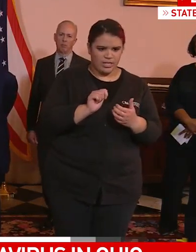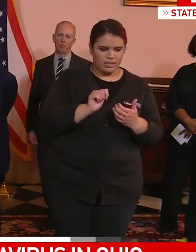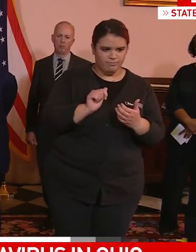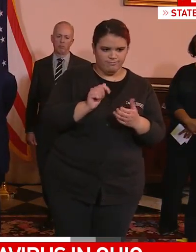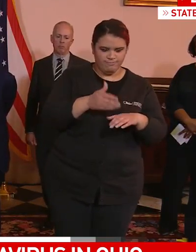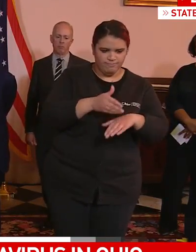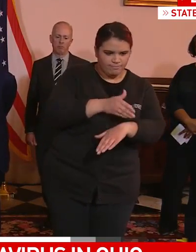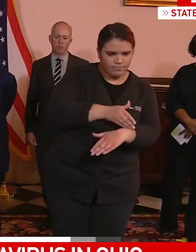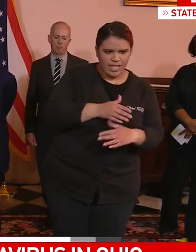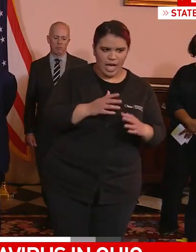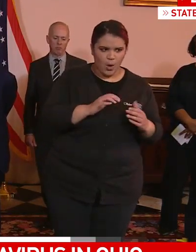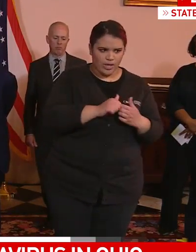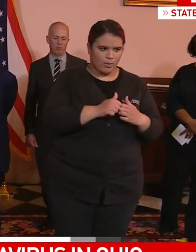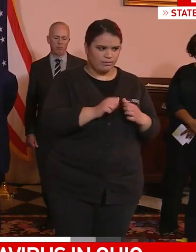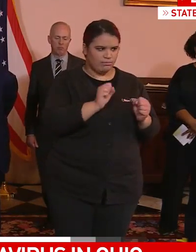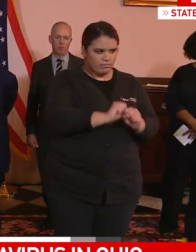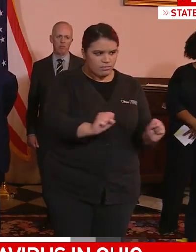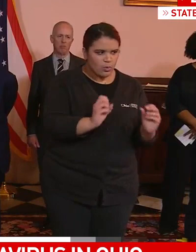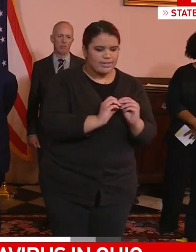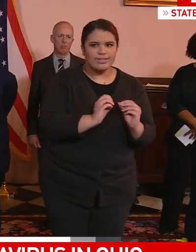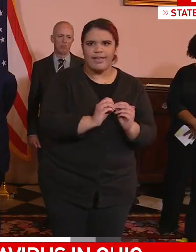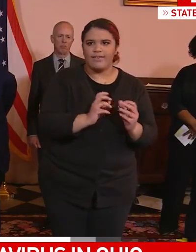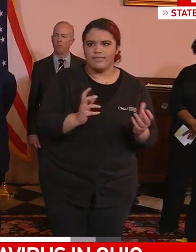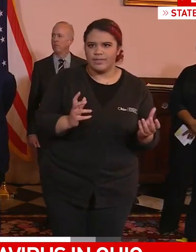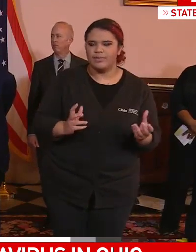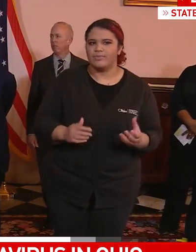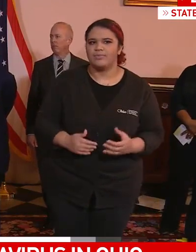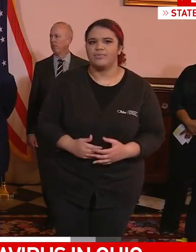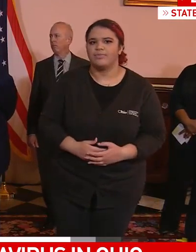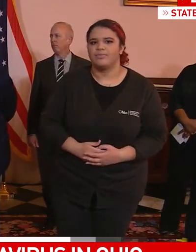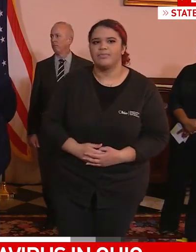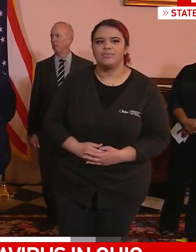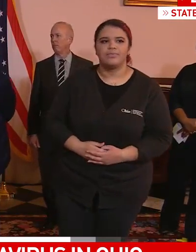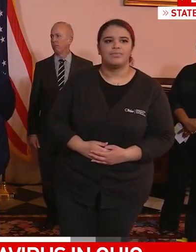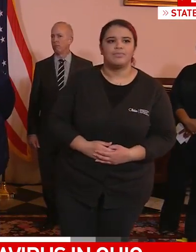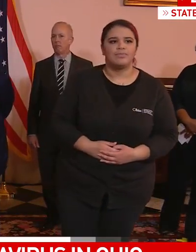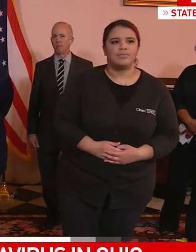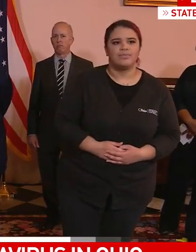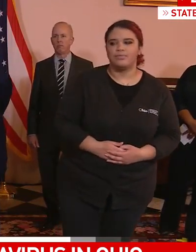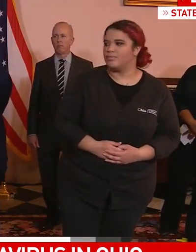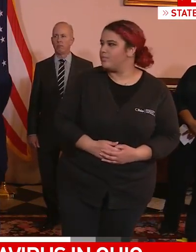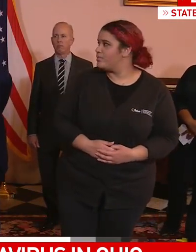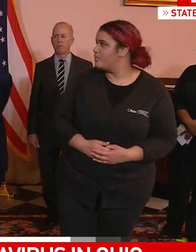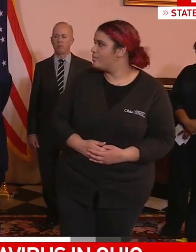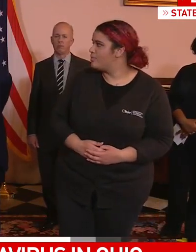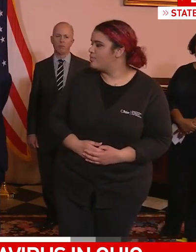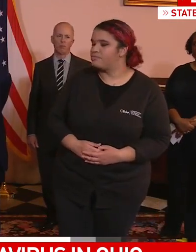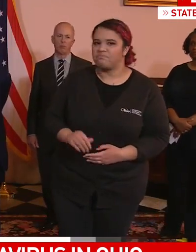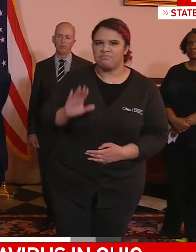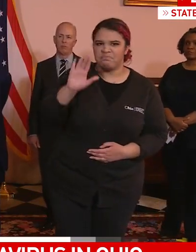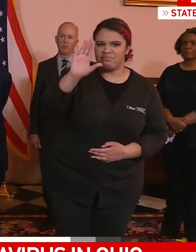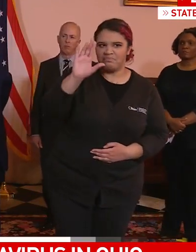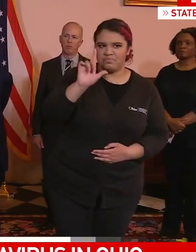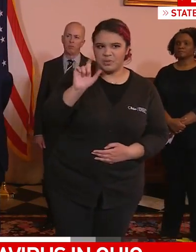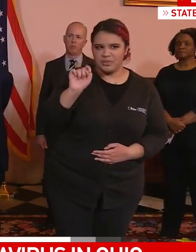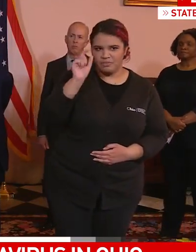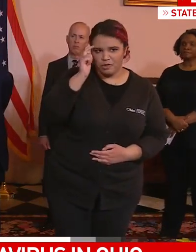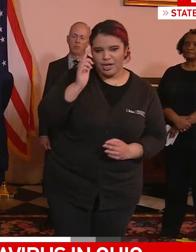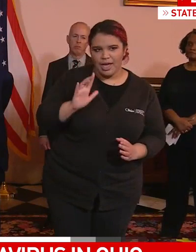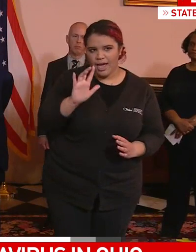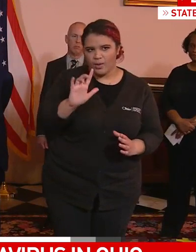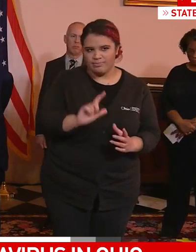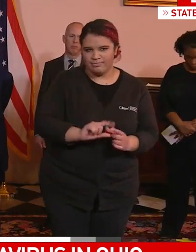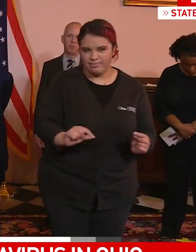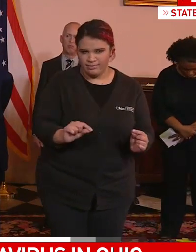industry, and it's something we're certainly taking a look at. I'm sorry. I just want to add one thing.